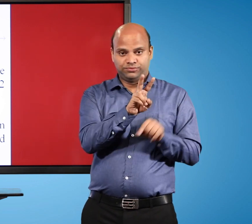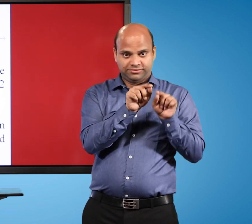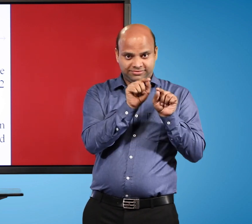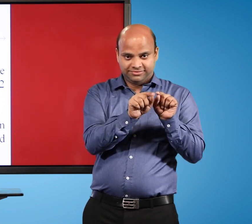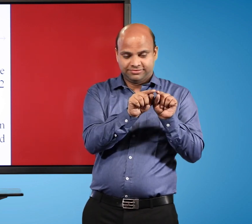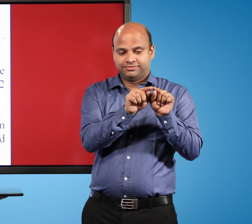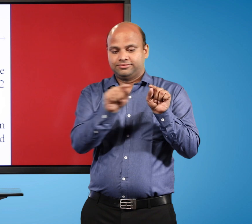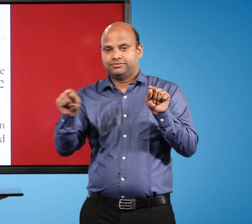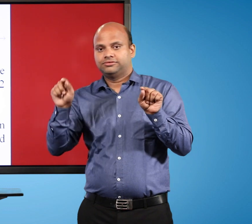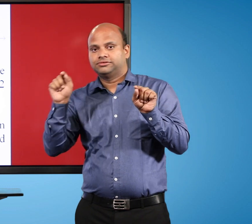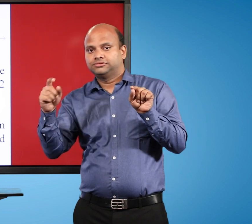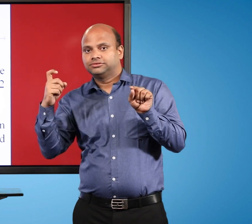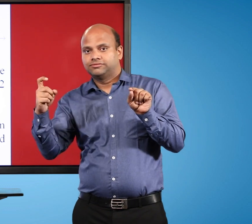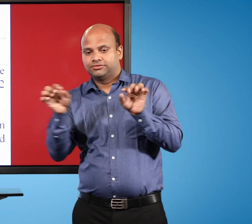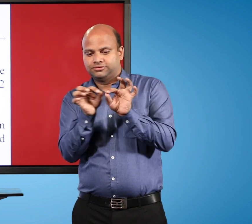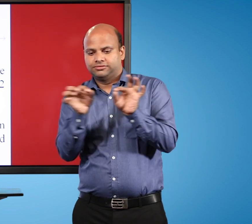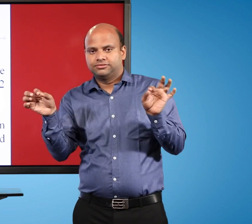Between 2 and 7?